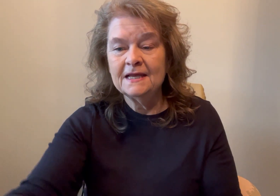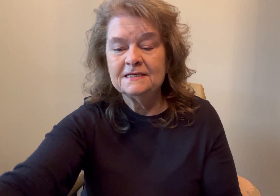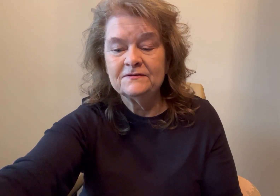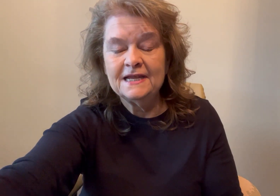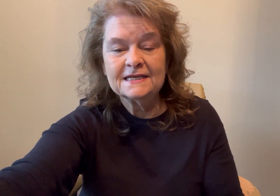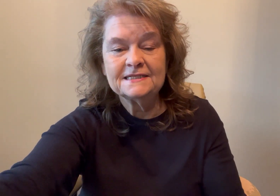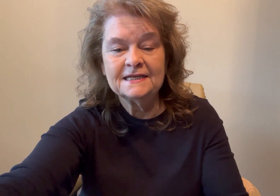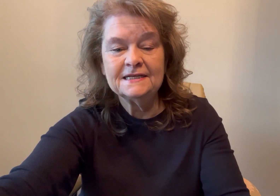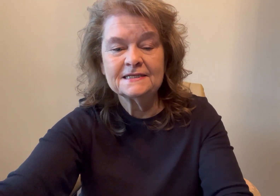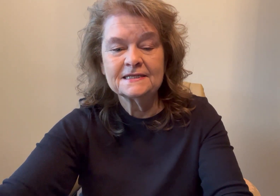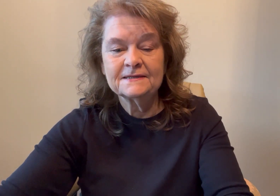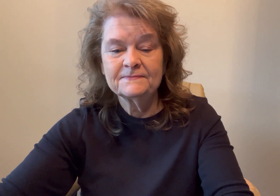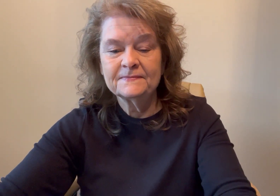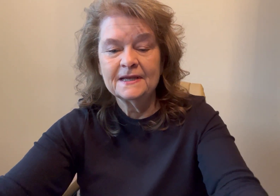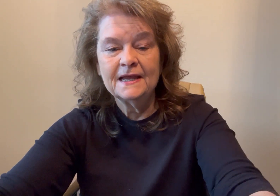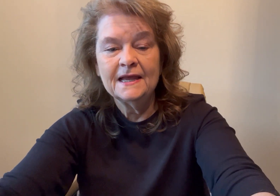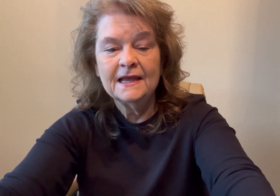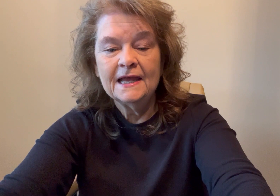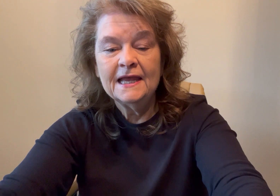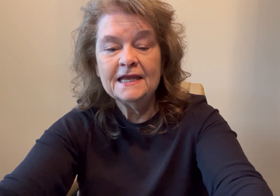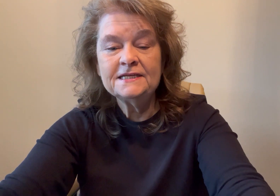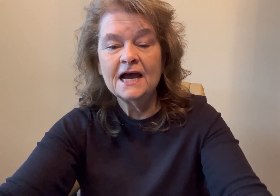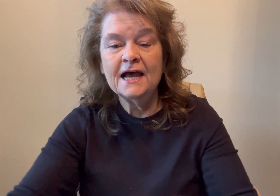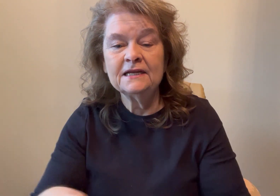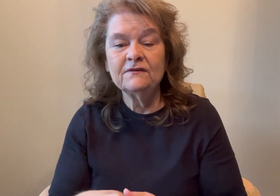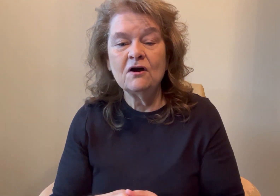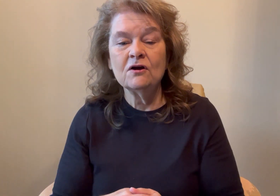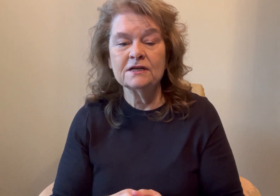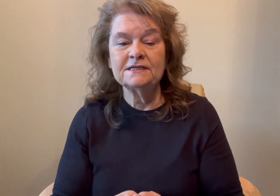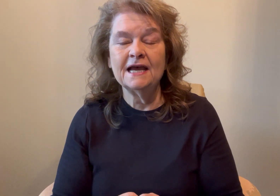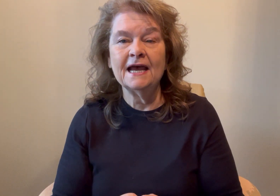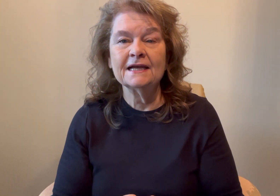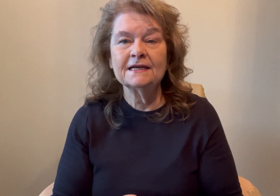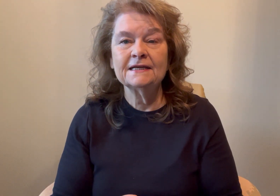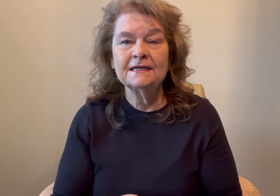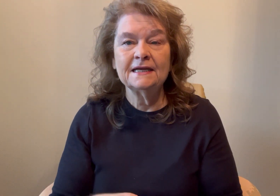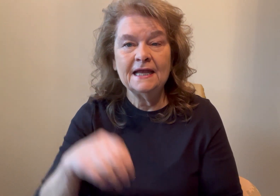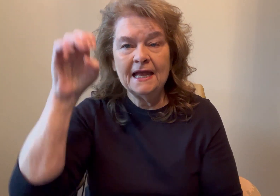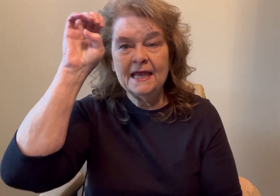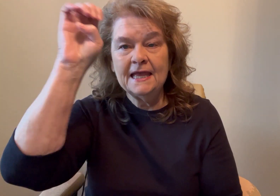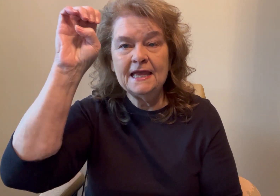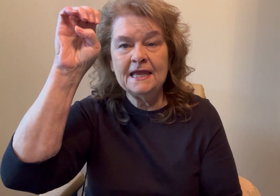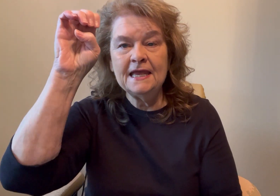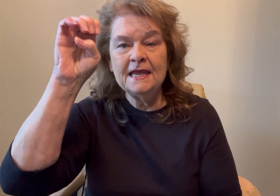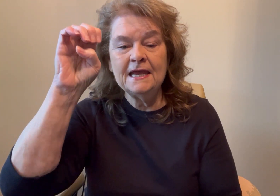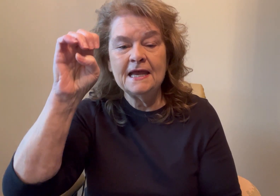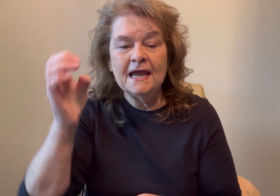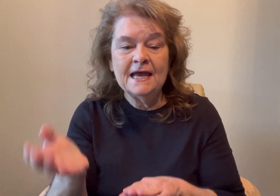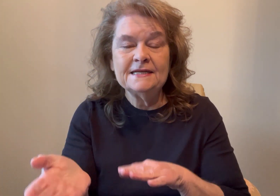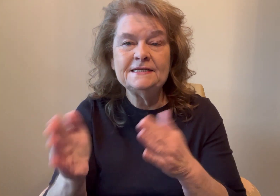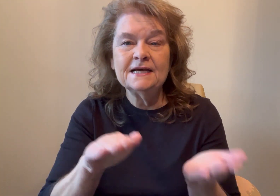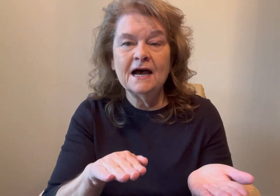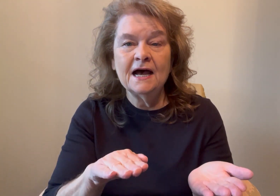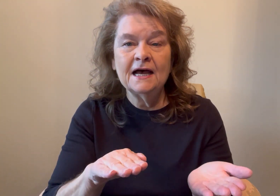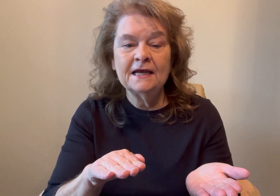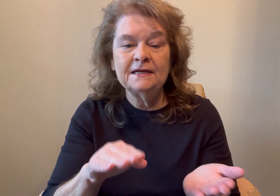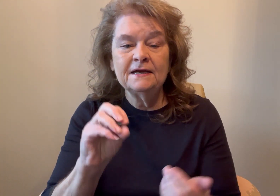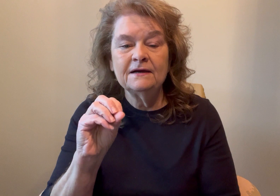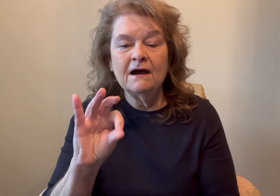So next sentence, he died of a heart attack. He died